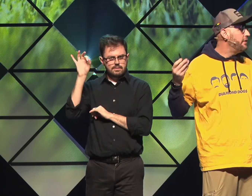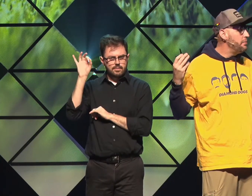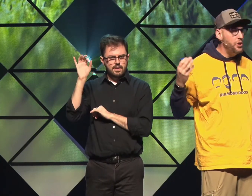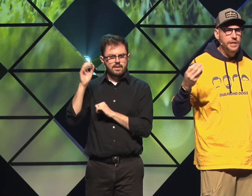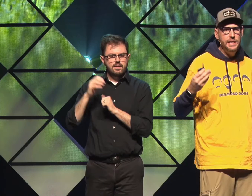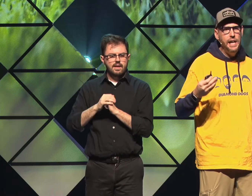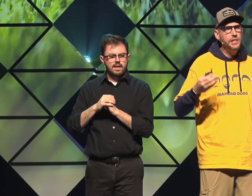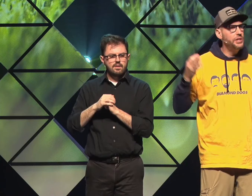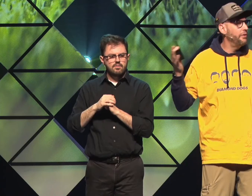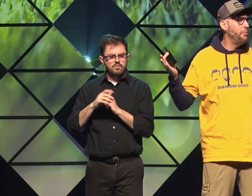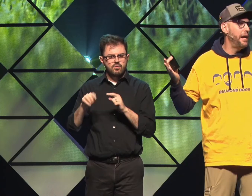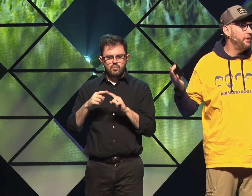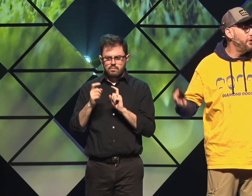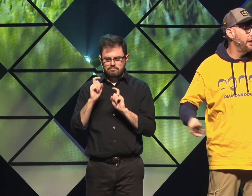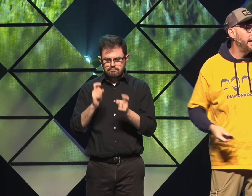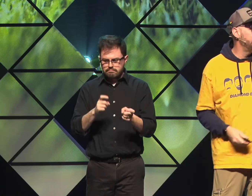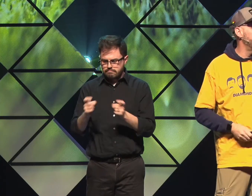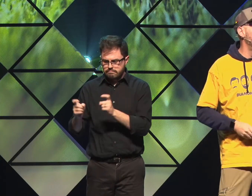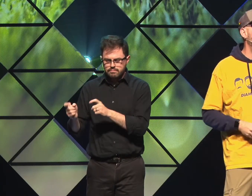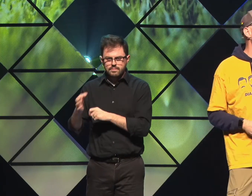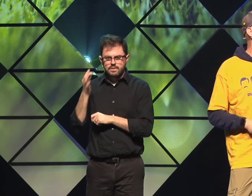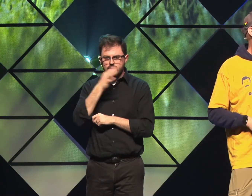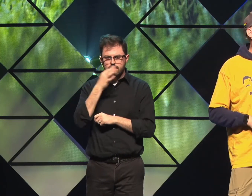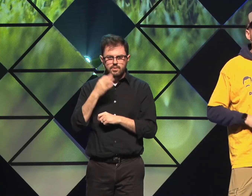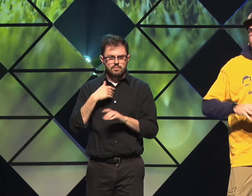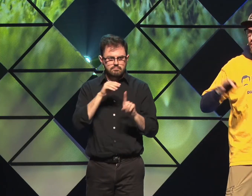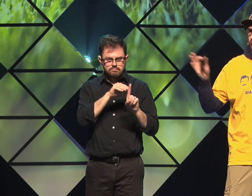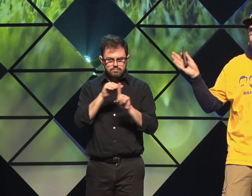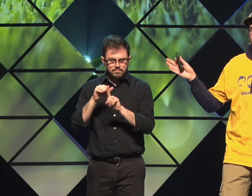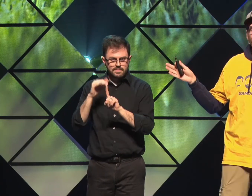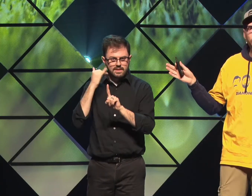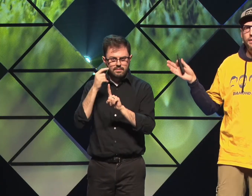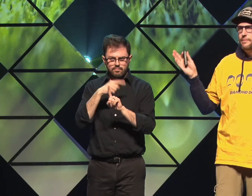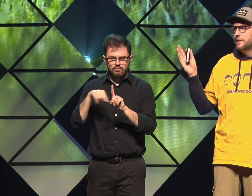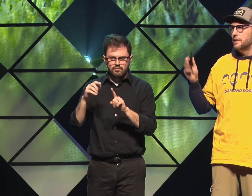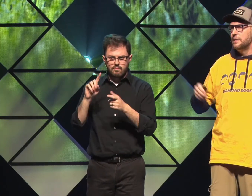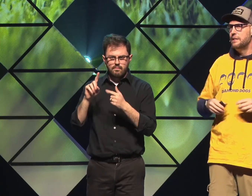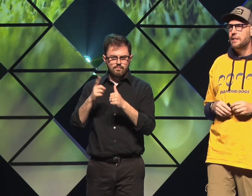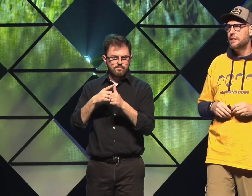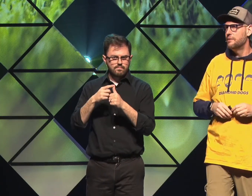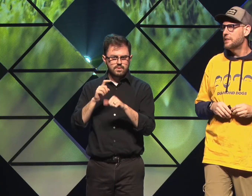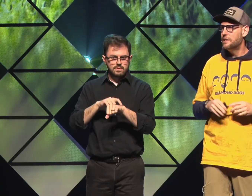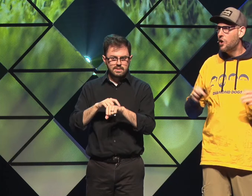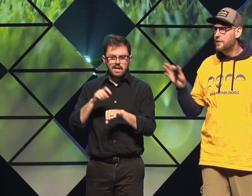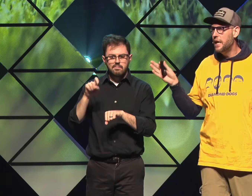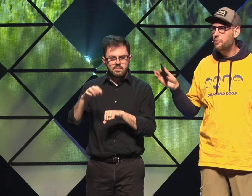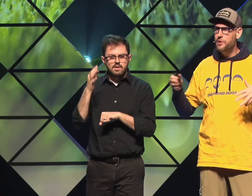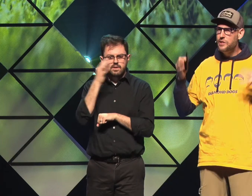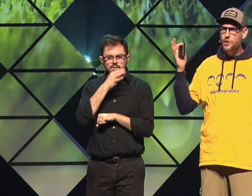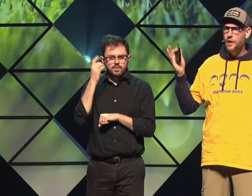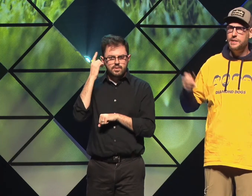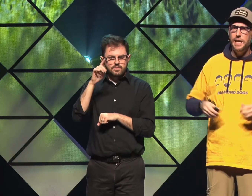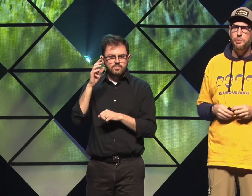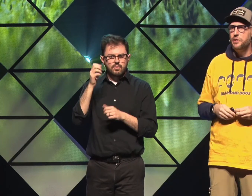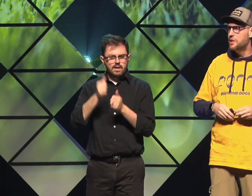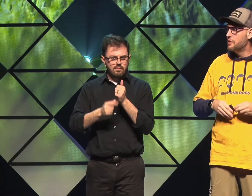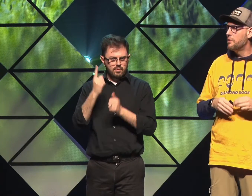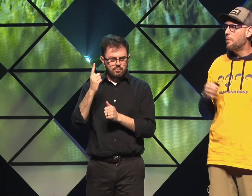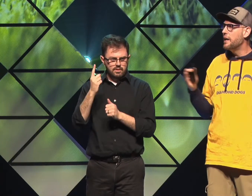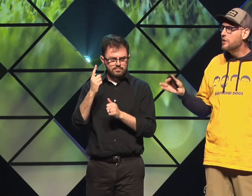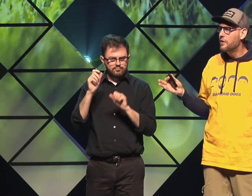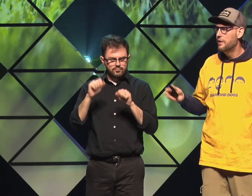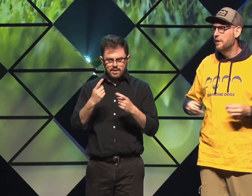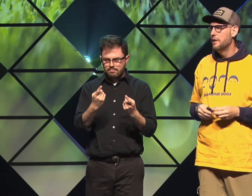we receive communion today, it's just a reminder, if you're a guest this morning, this is for everyone. This isn't our table, this is God's table. This